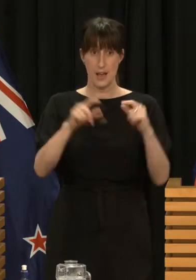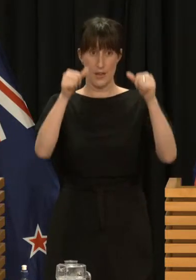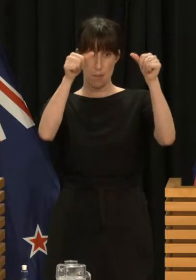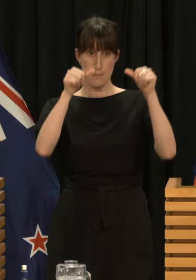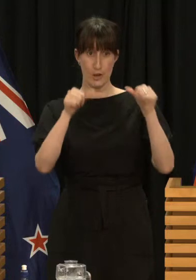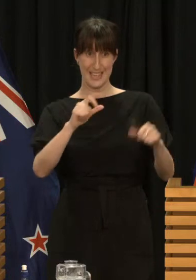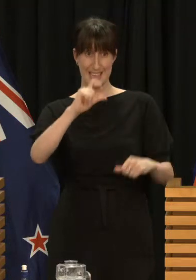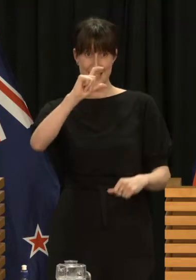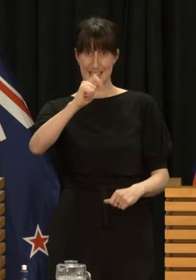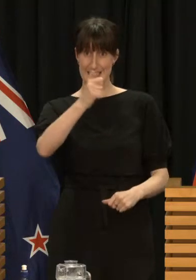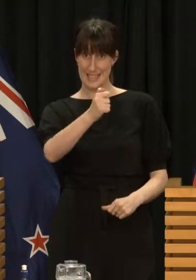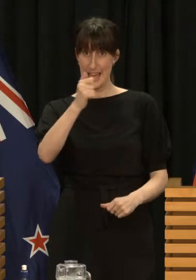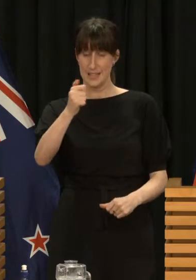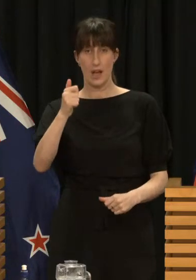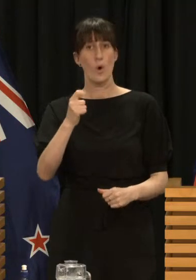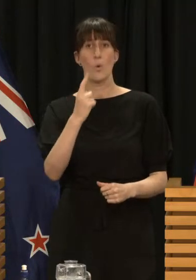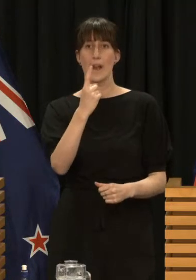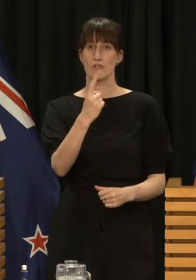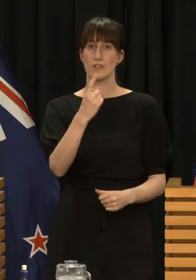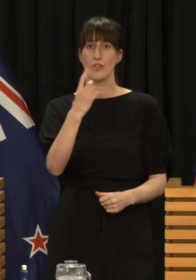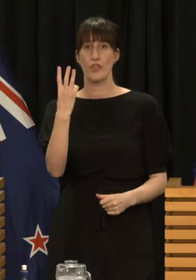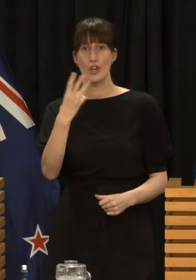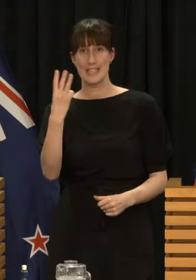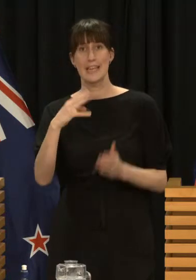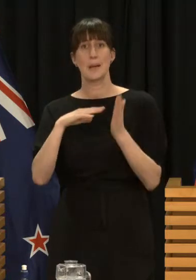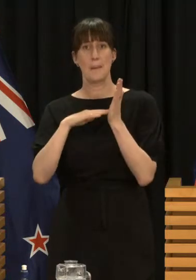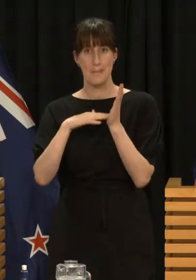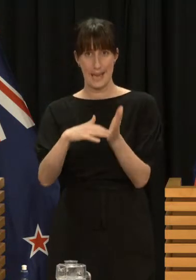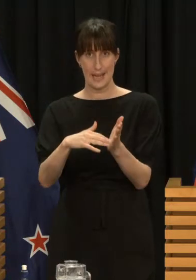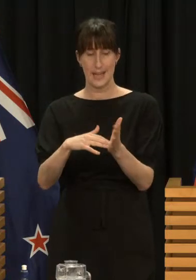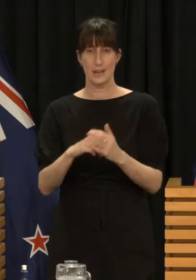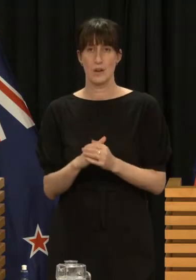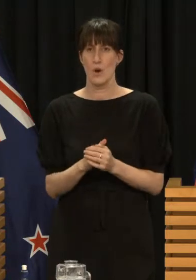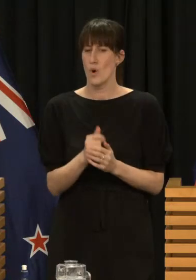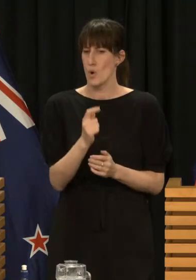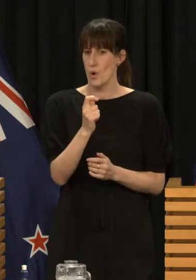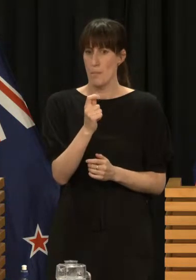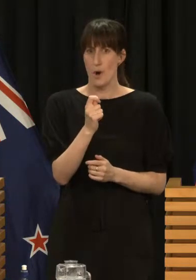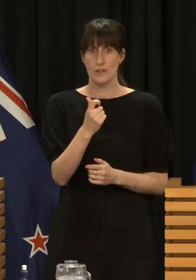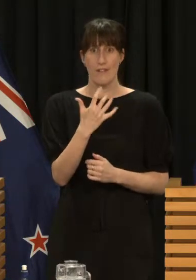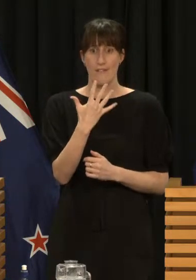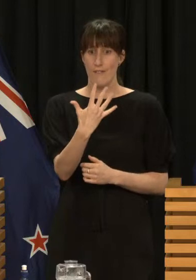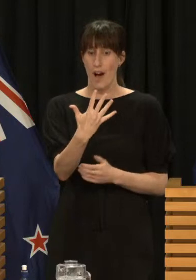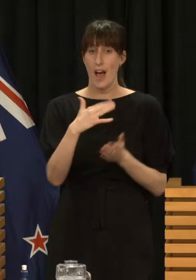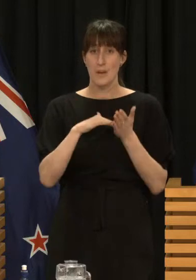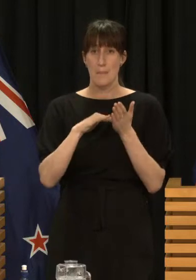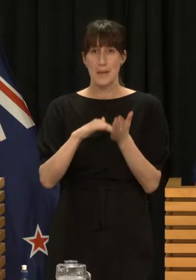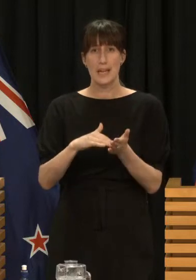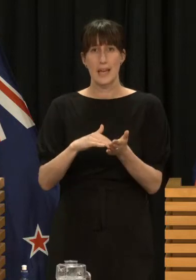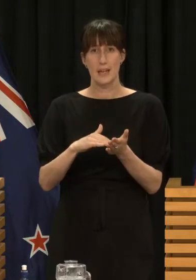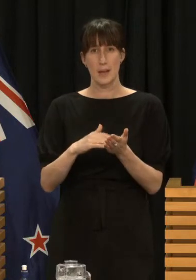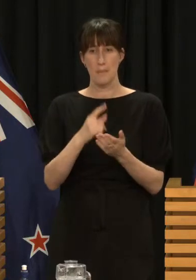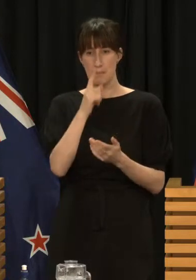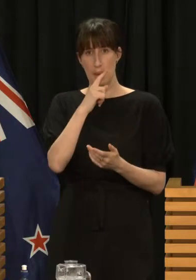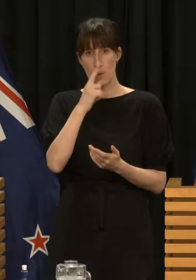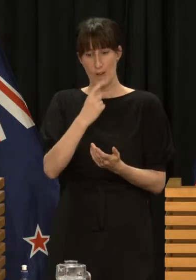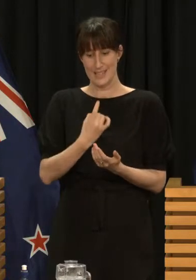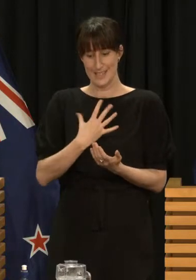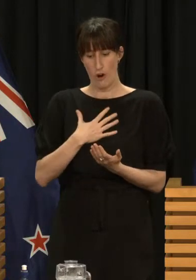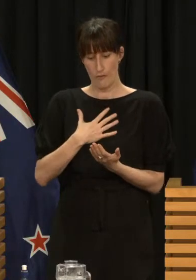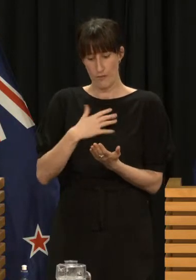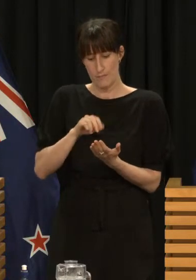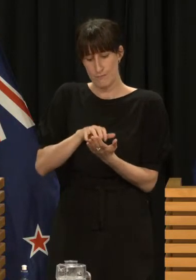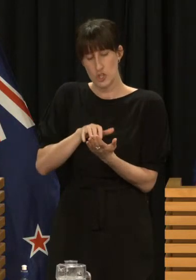reached 113 million, and there have been almost 5 million manual diary entries. From